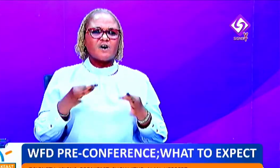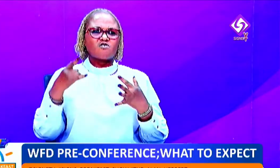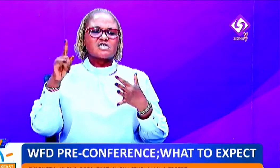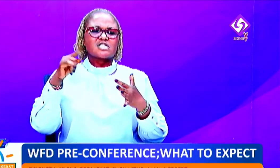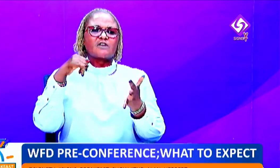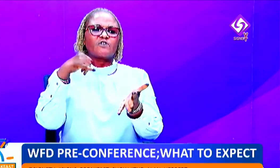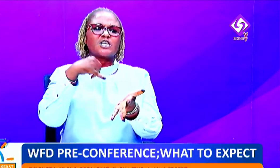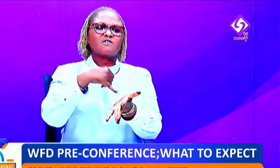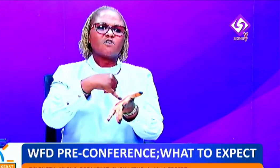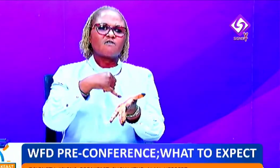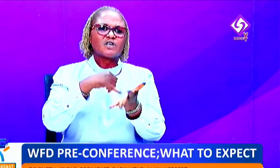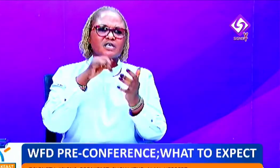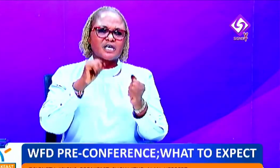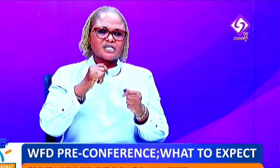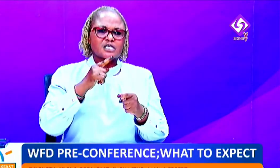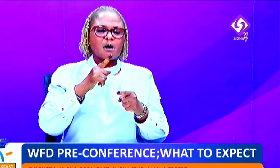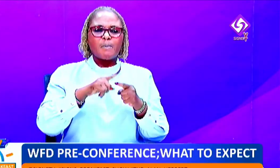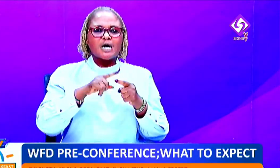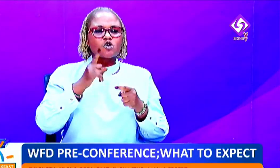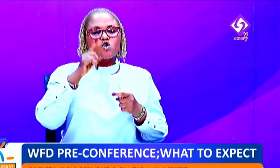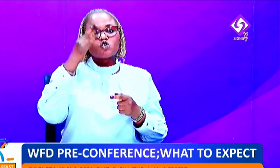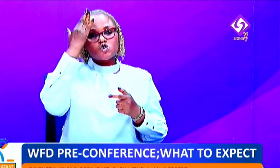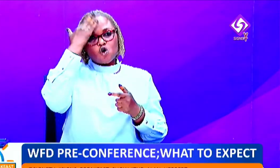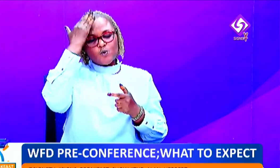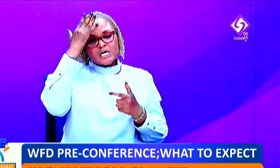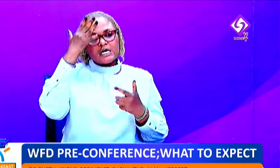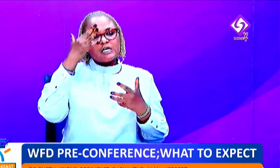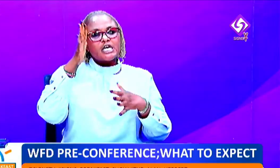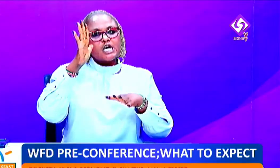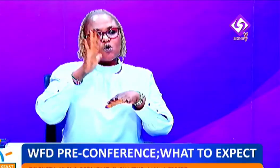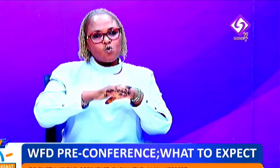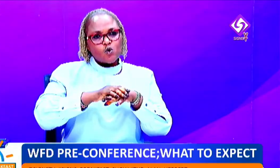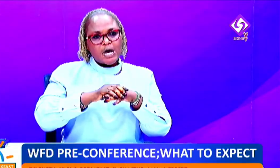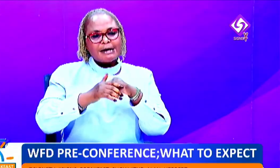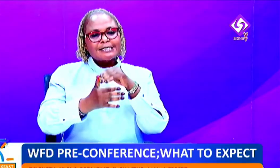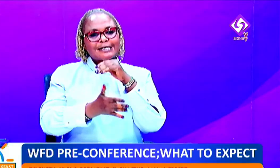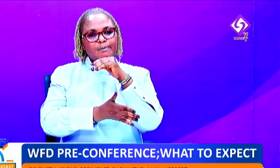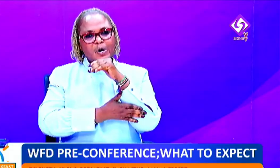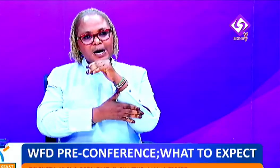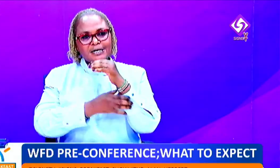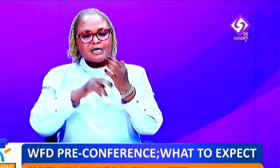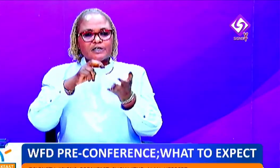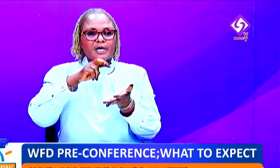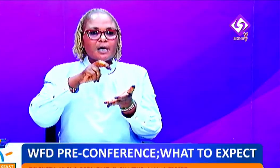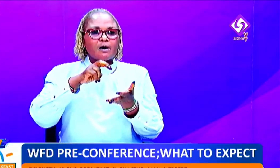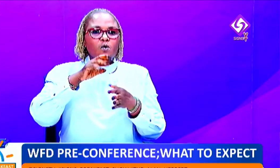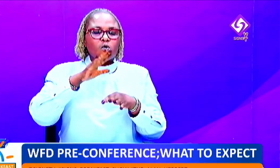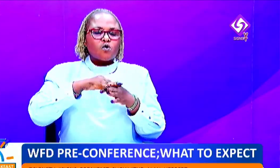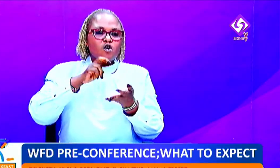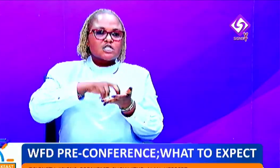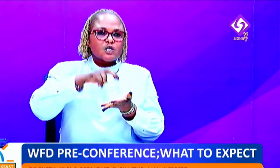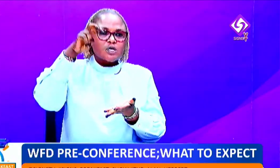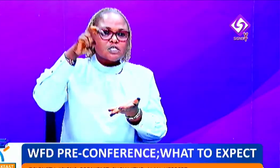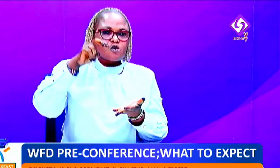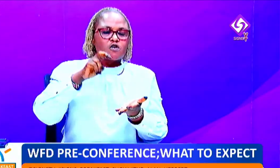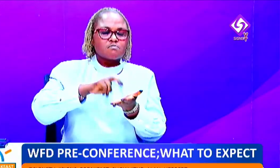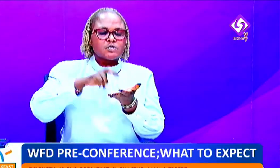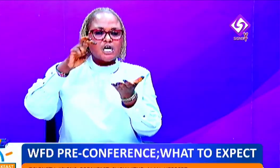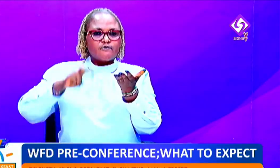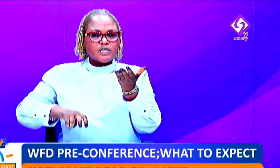are curious, and they might find themselves engaged in things that they may not know whether they are good or they are bad, and then what are